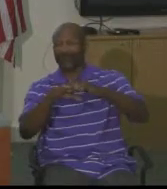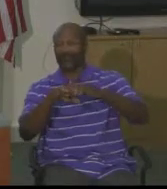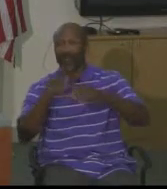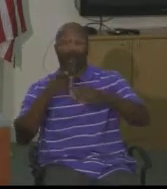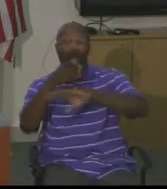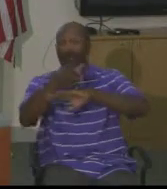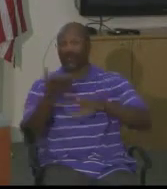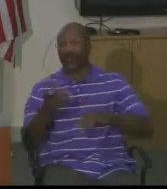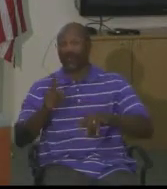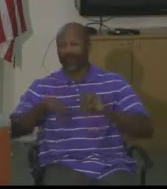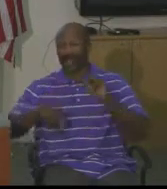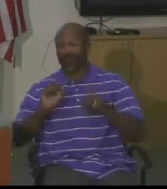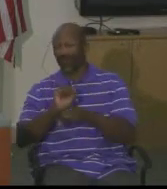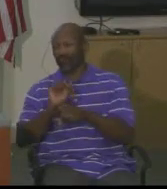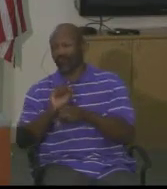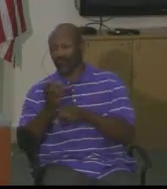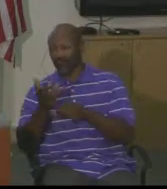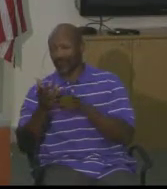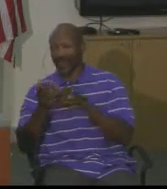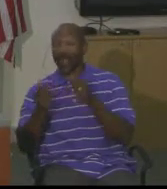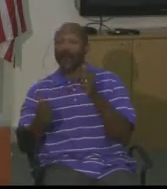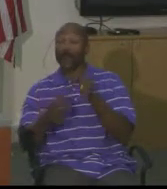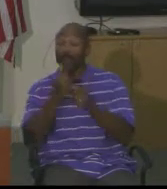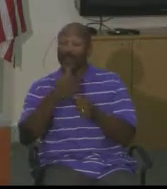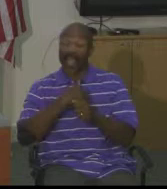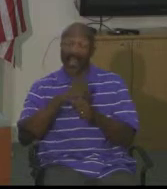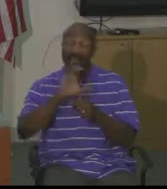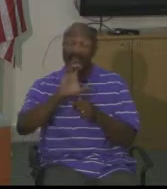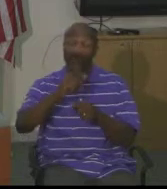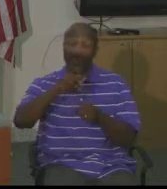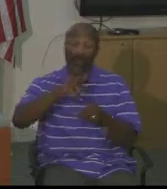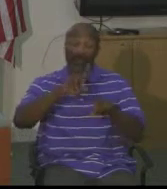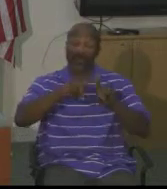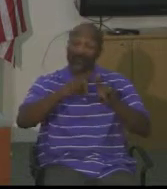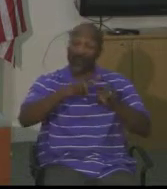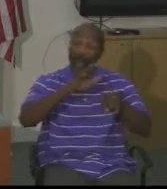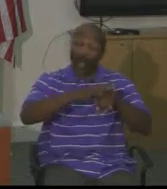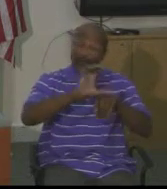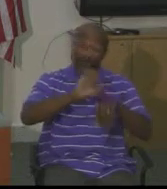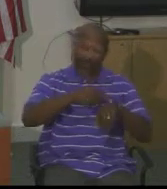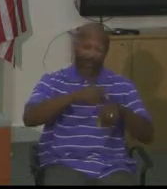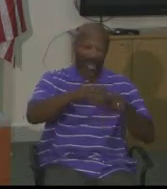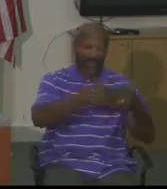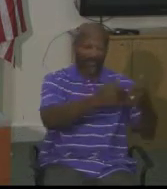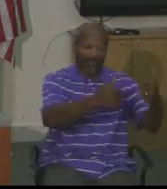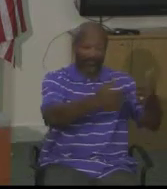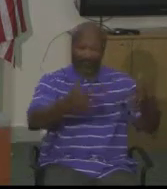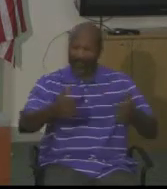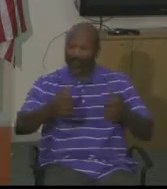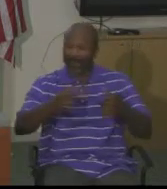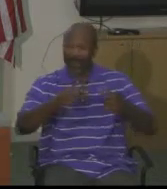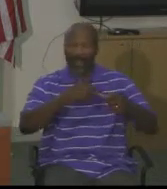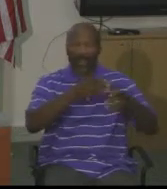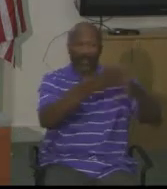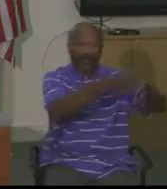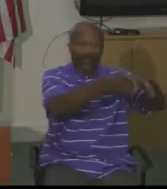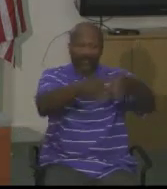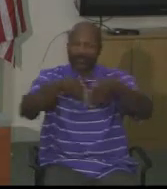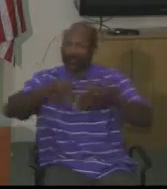some of the newer CPUs that have multiple CPUs on the chip, they can split that out and take advantage of the 2X and